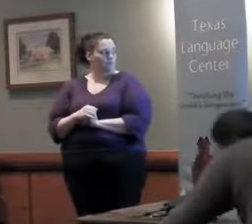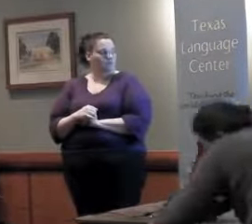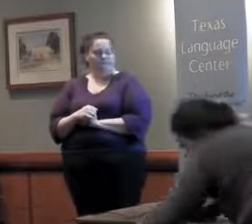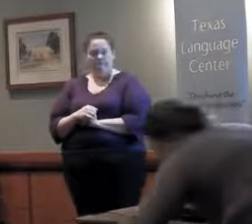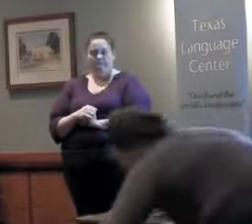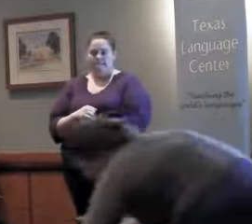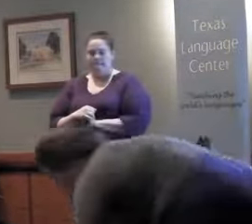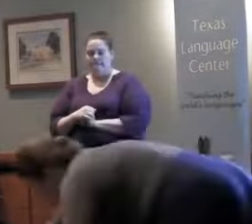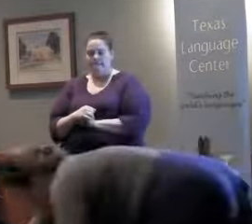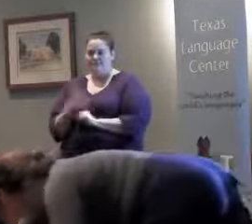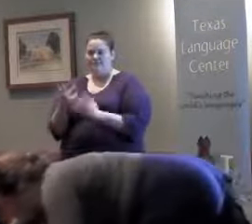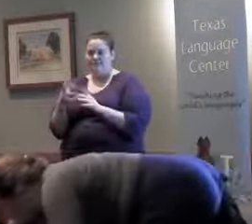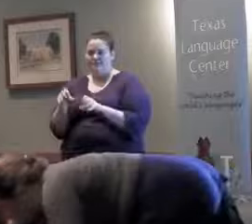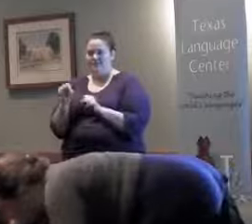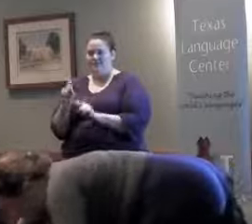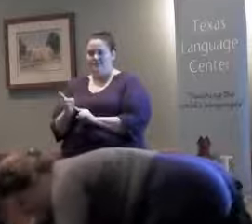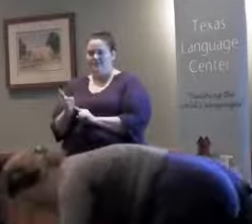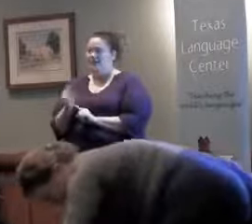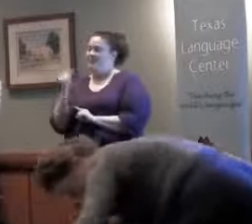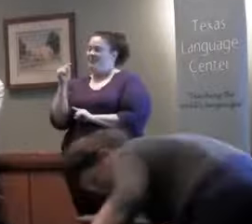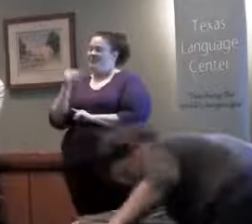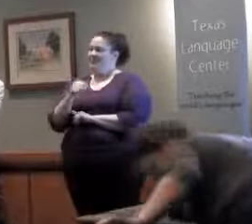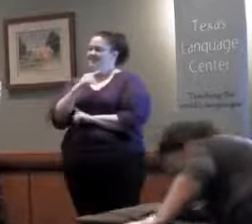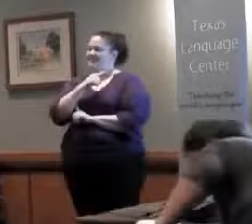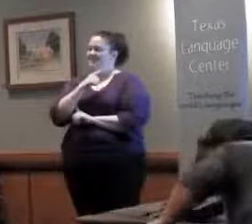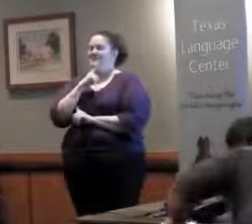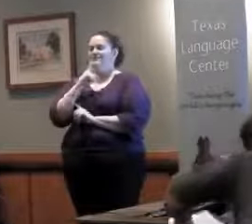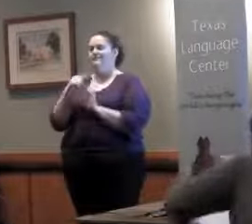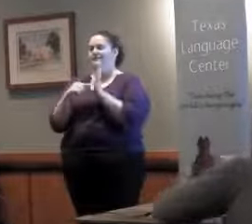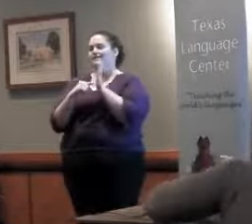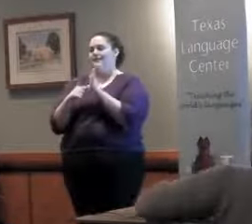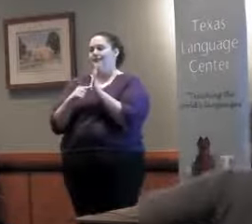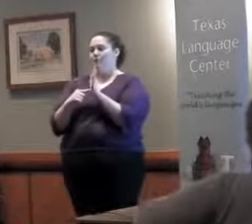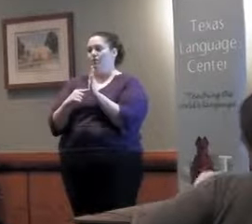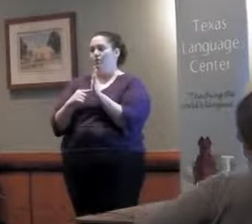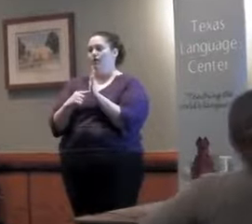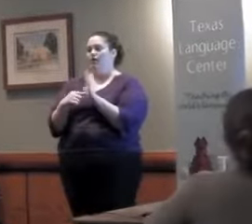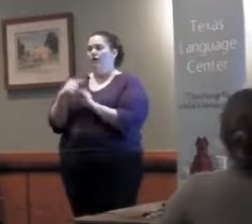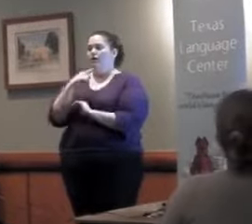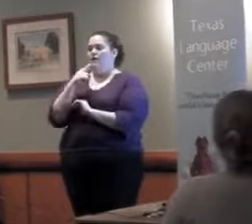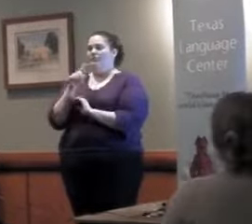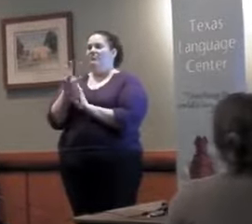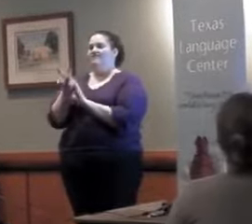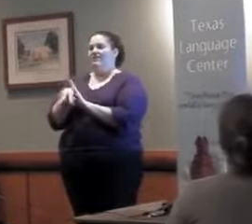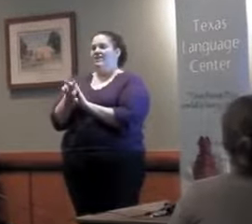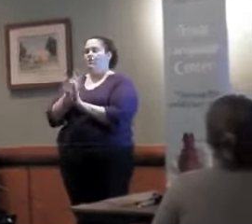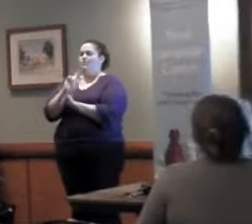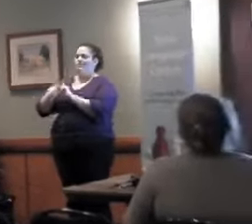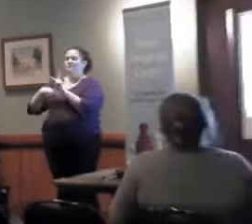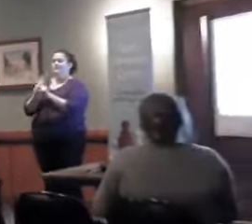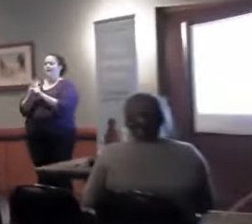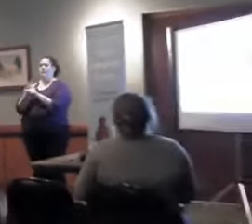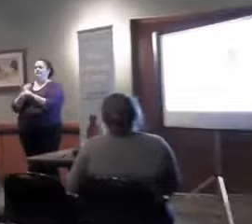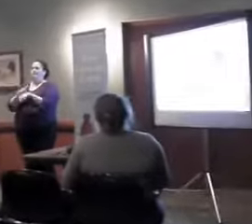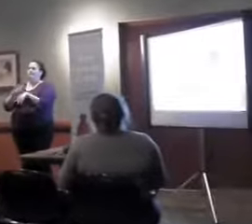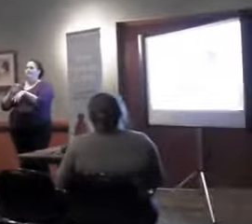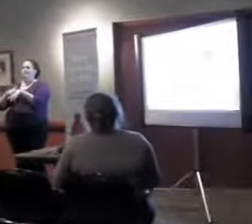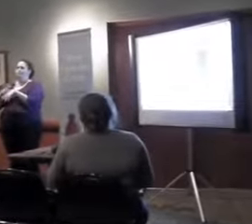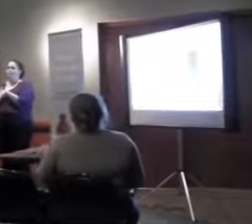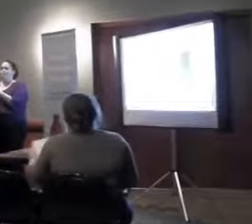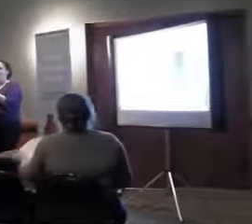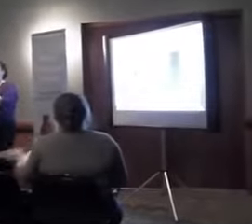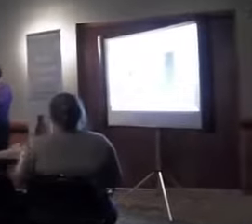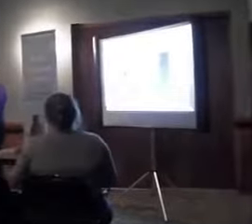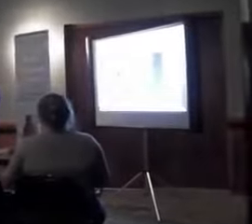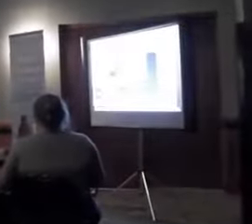Let me take just a second. This would be the kind of example of a video type of prompt that you would assume